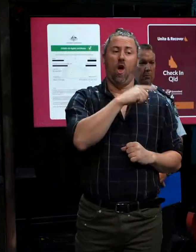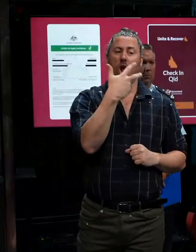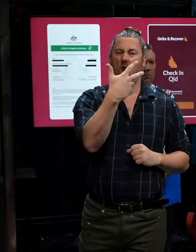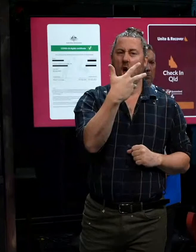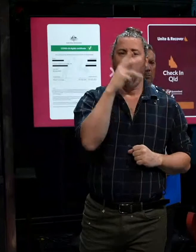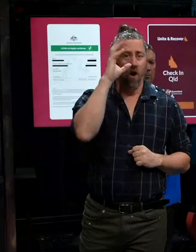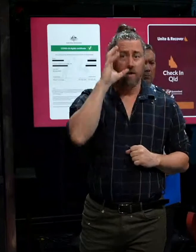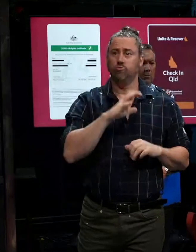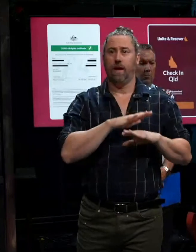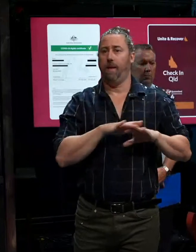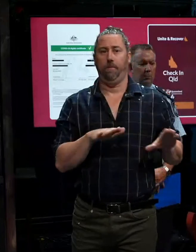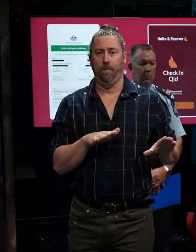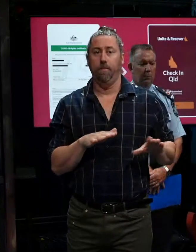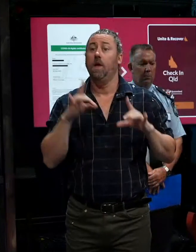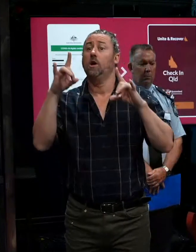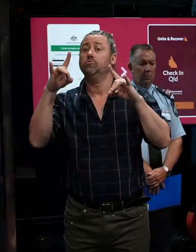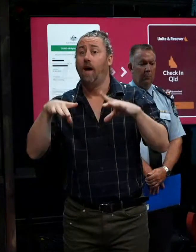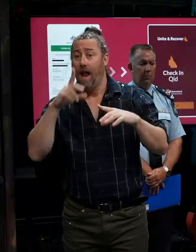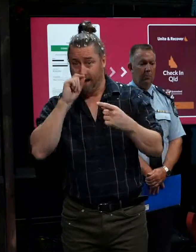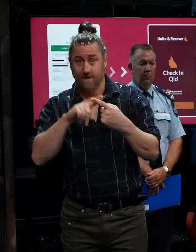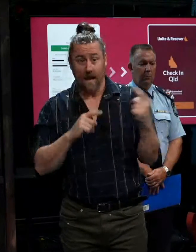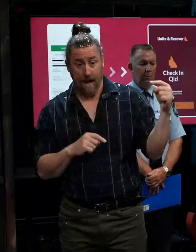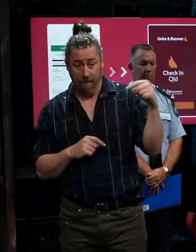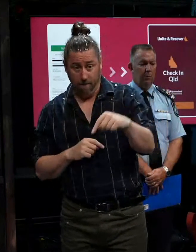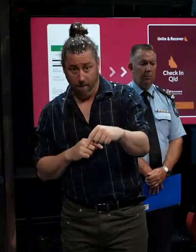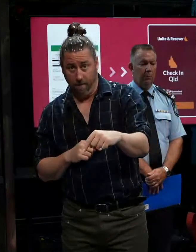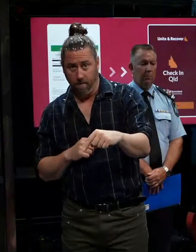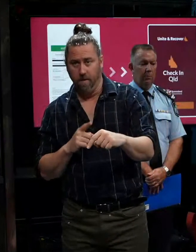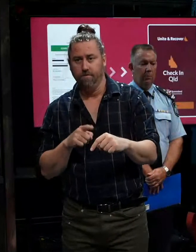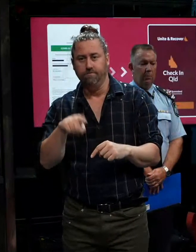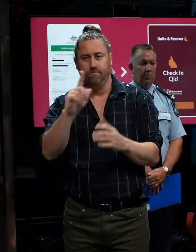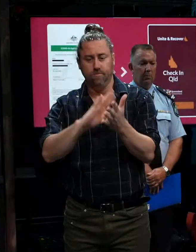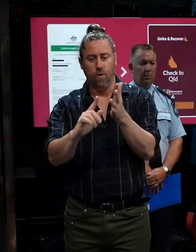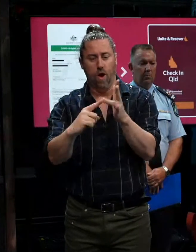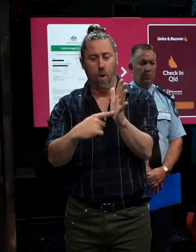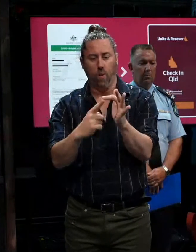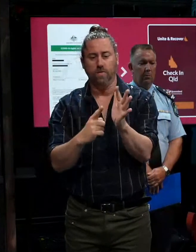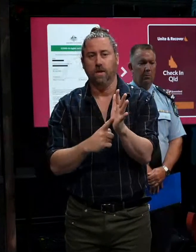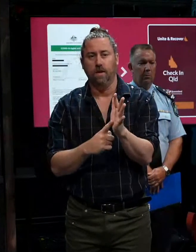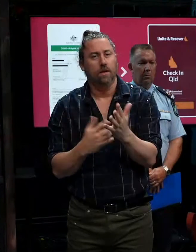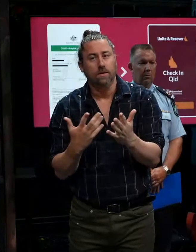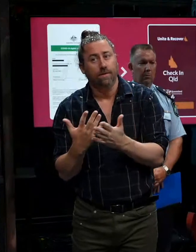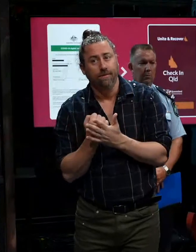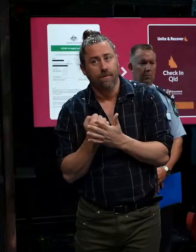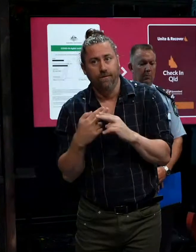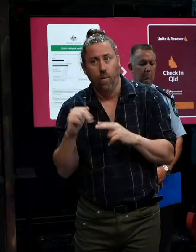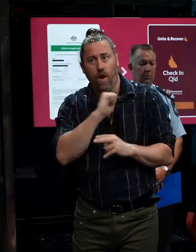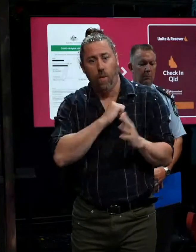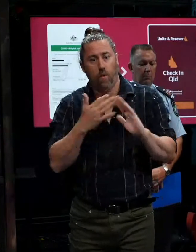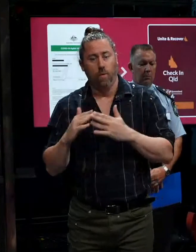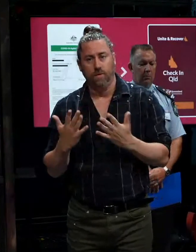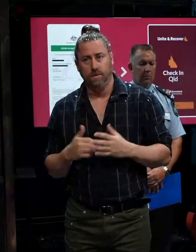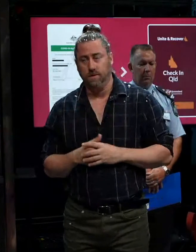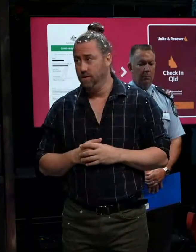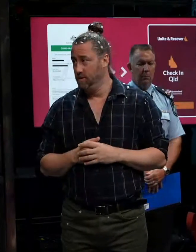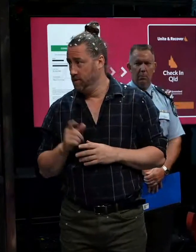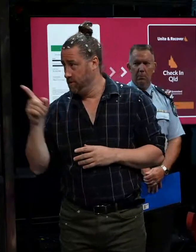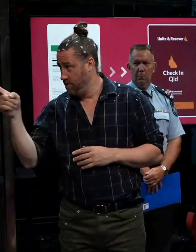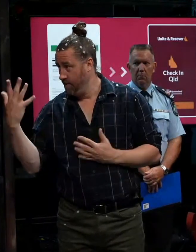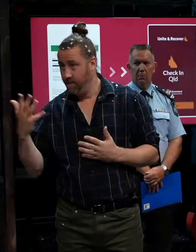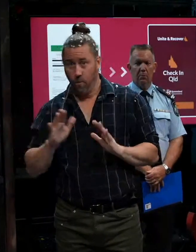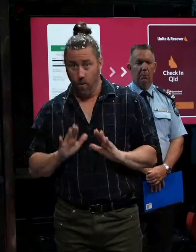flights. Australians can still come through, but they need to go into hotel quarantine. And that's a safe way to do things until we know more about the virus. Could buying time